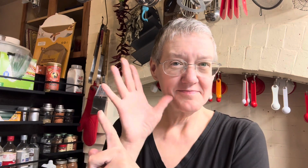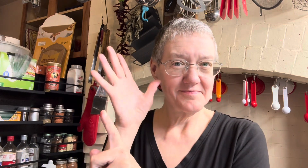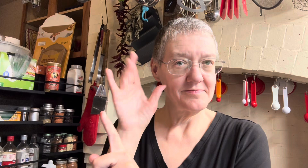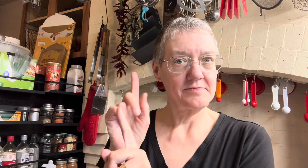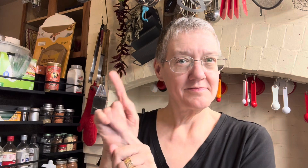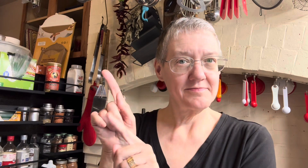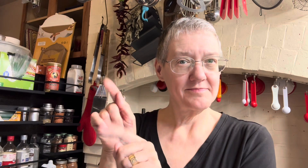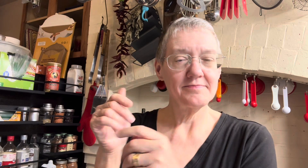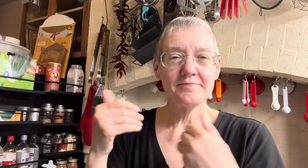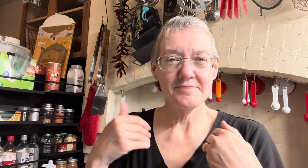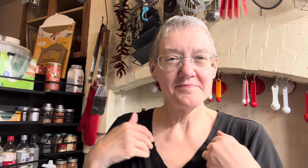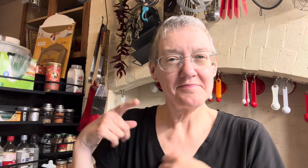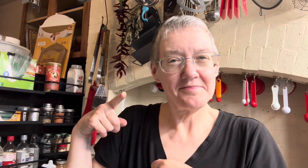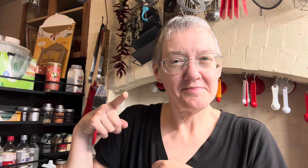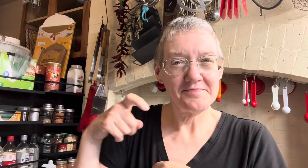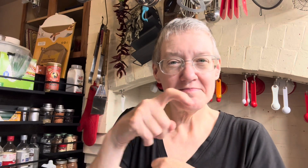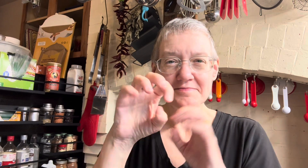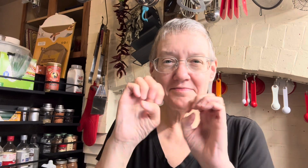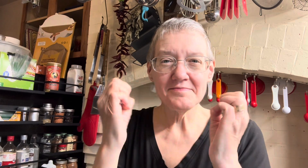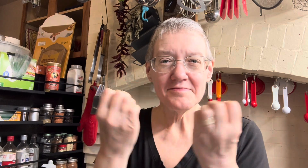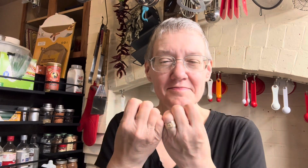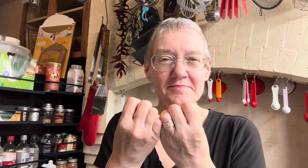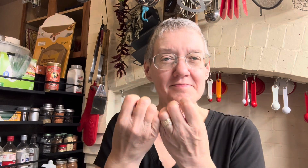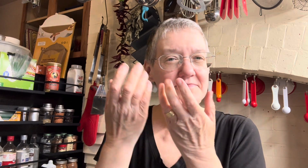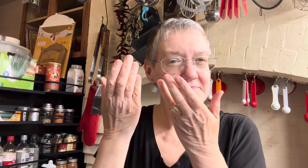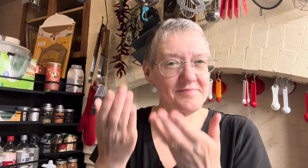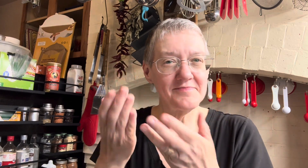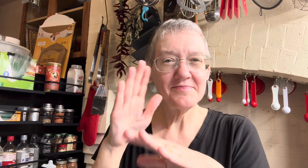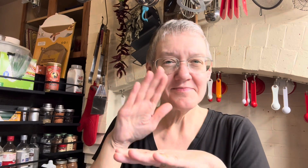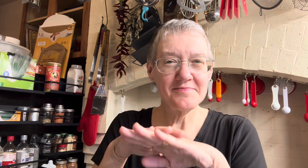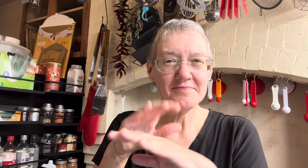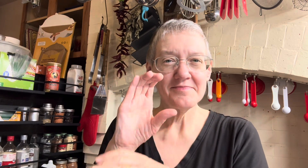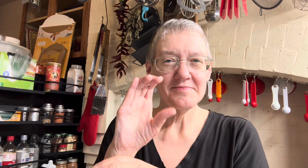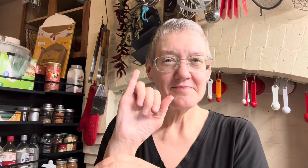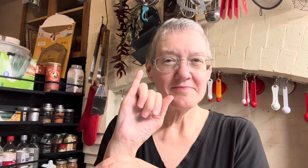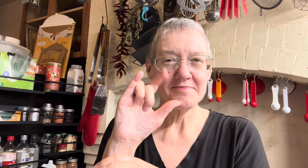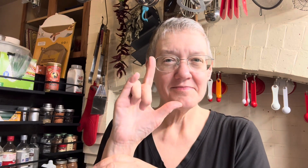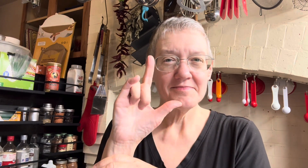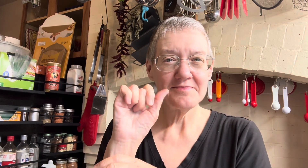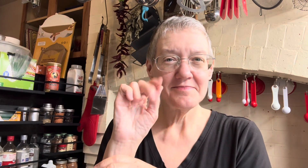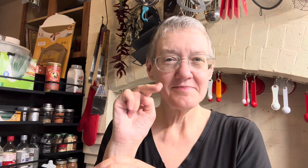enchiladas he would enjoy at a restaurant in Texas when we would visit with his parents.